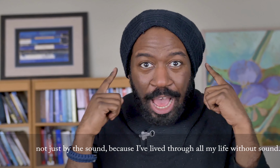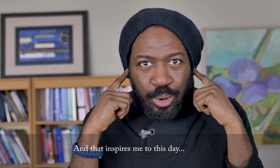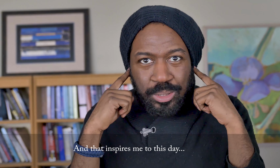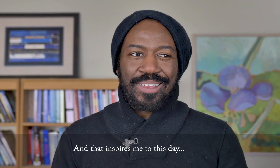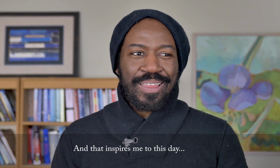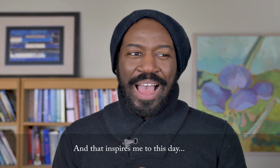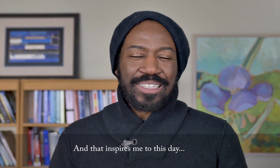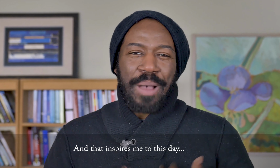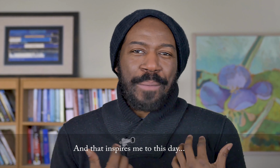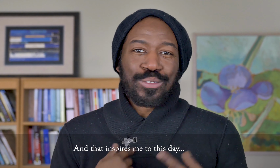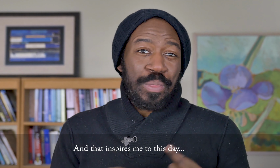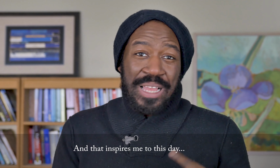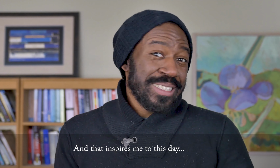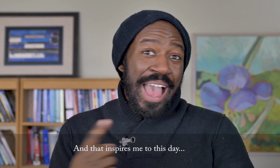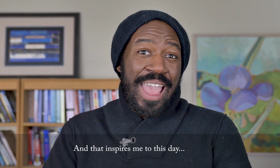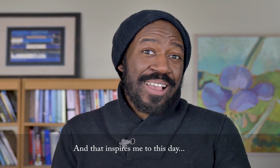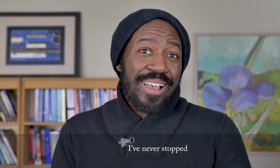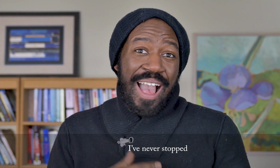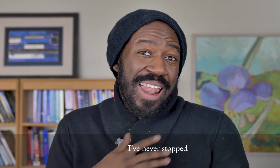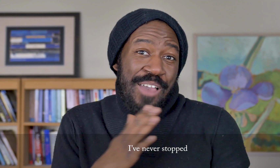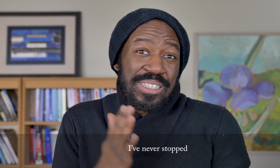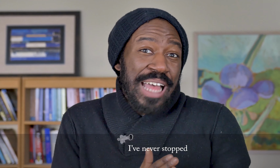style. And that inspired me to this day. I never stop.